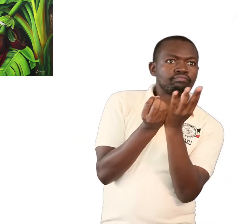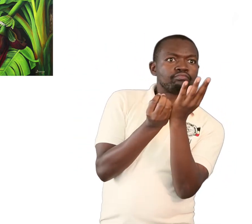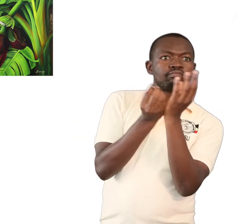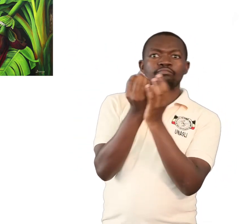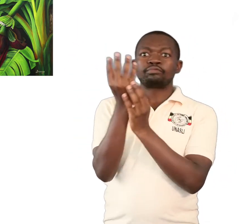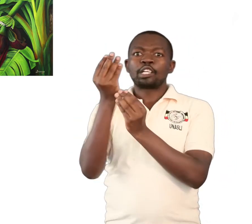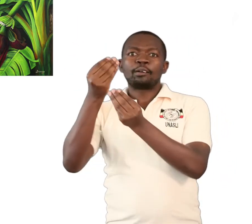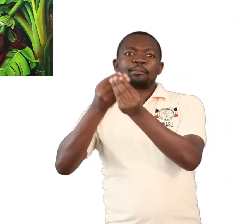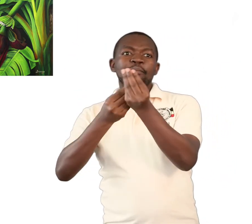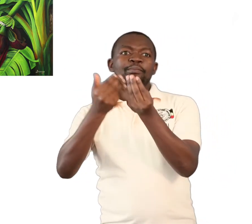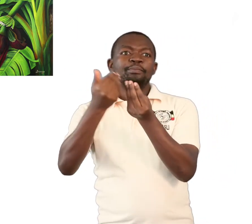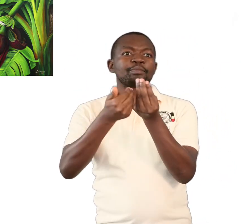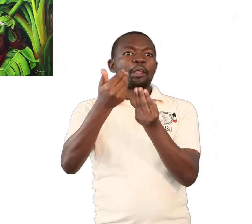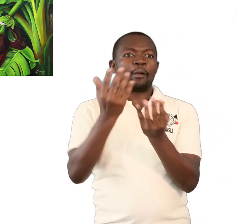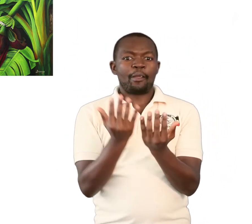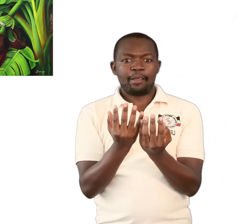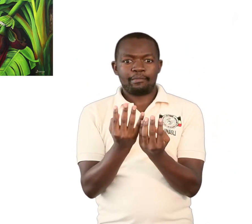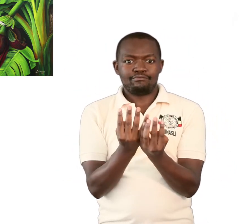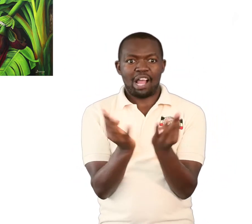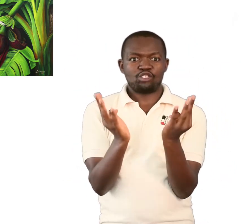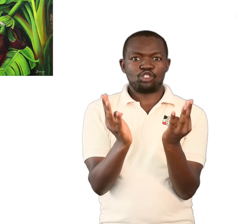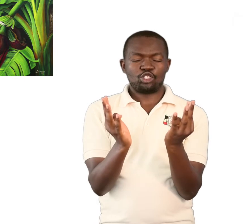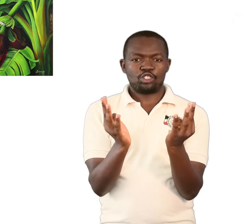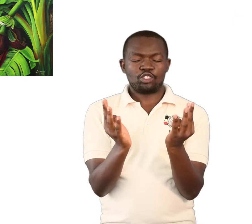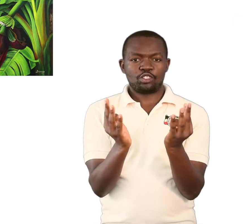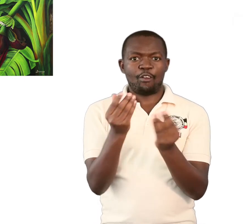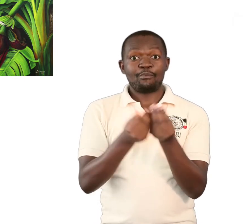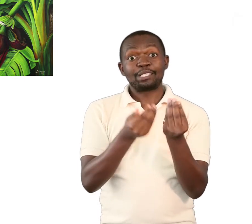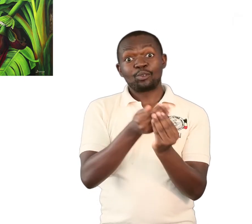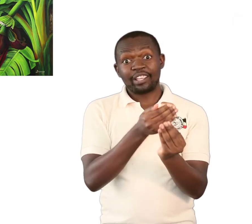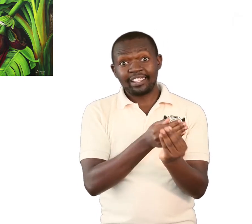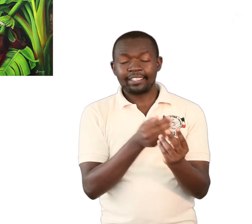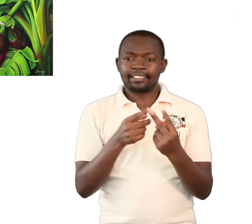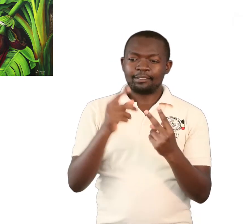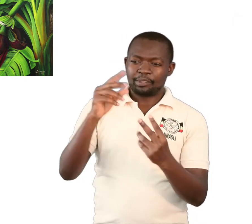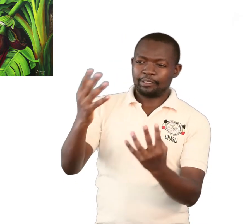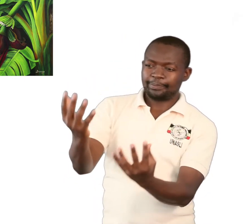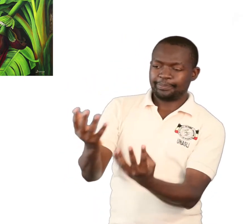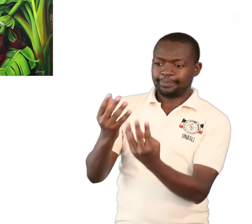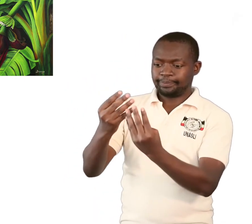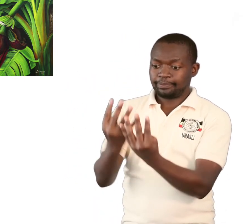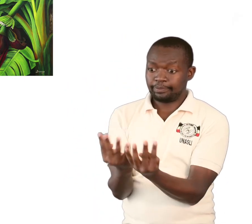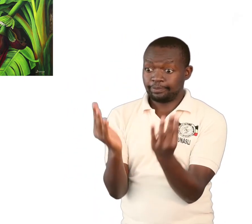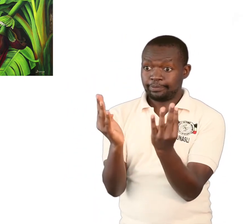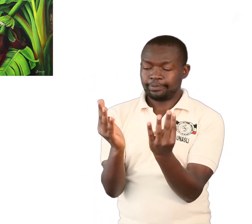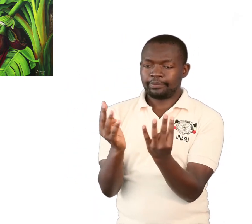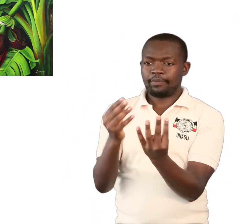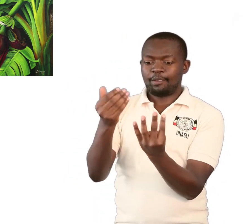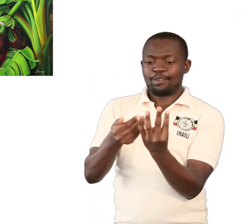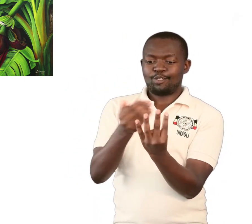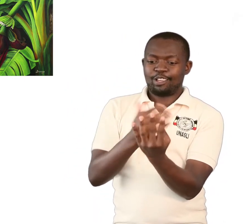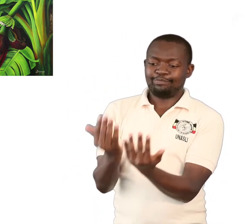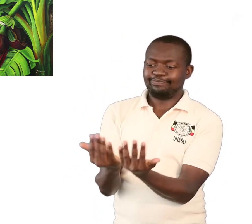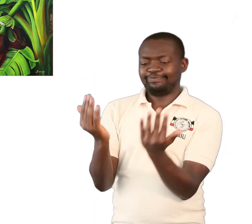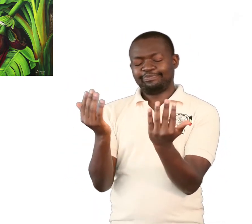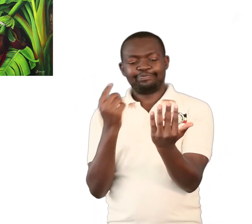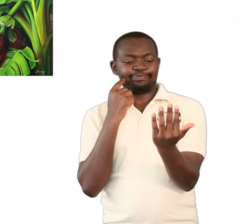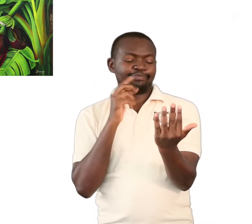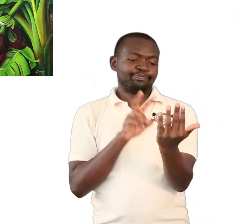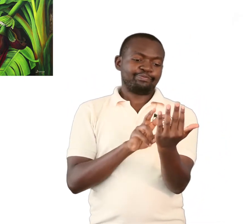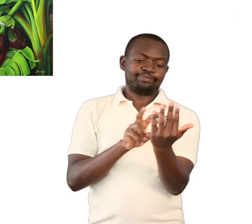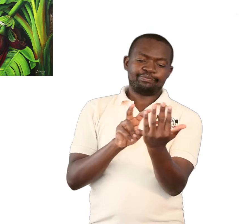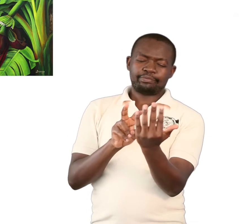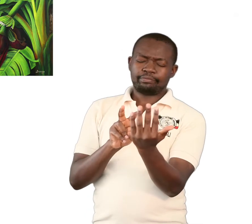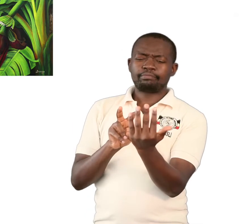matoke, and looks at it, then it draws. Looks at